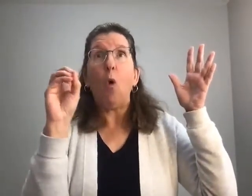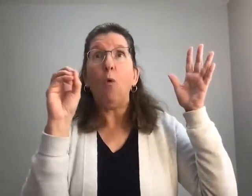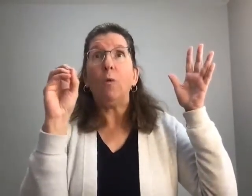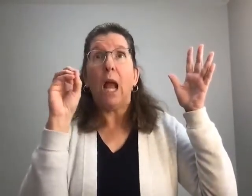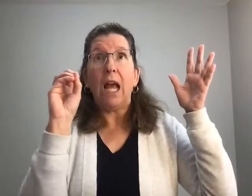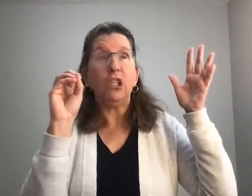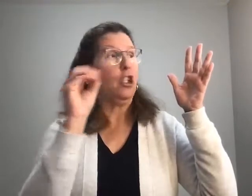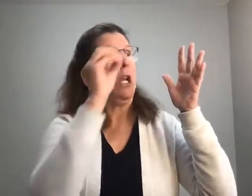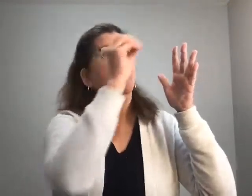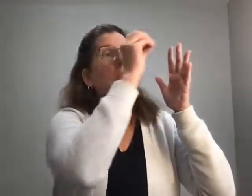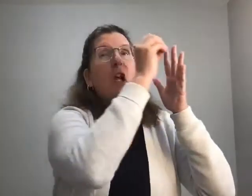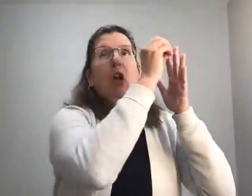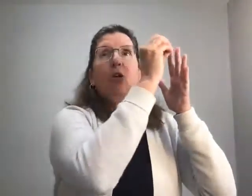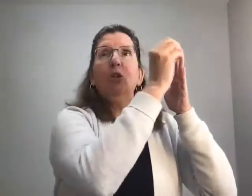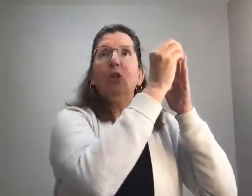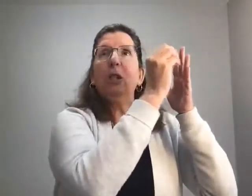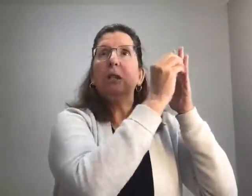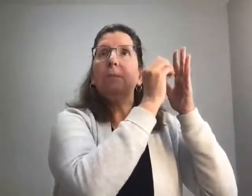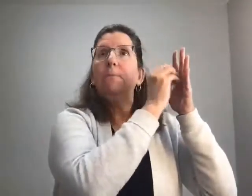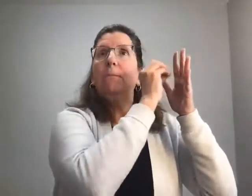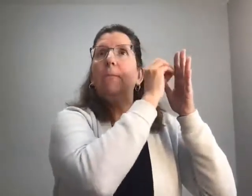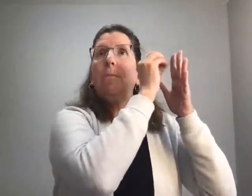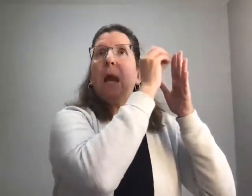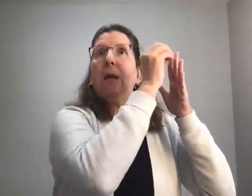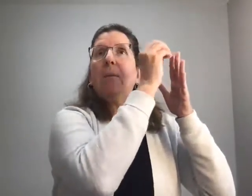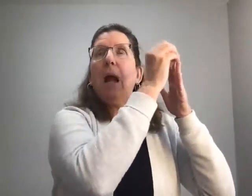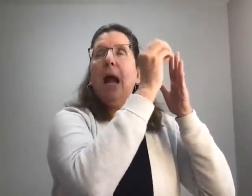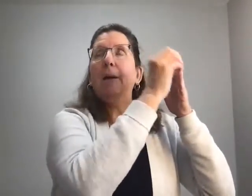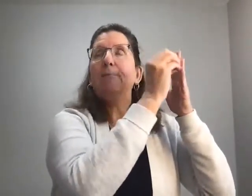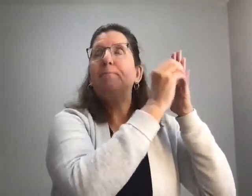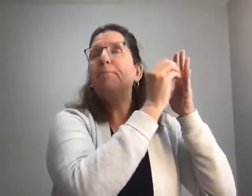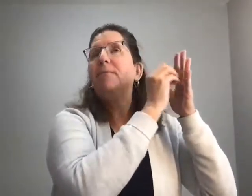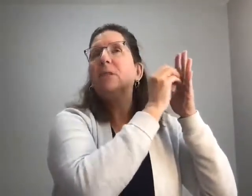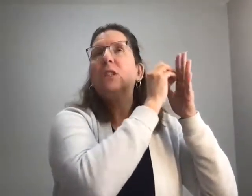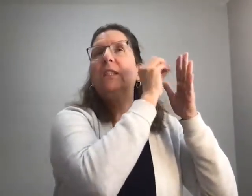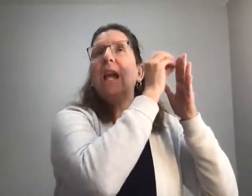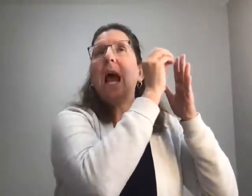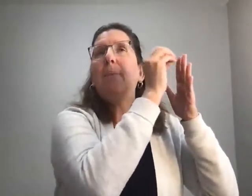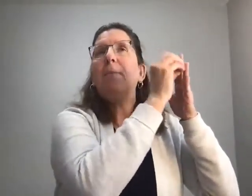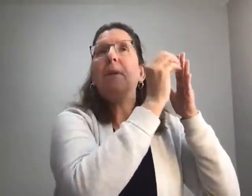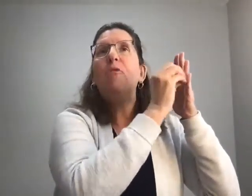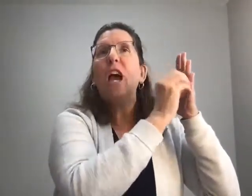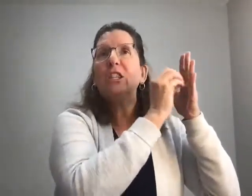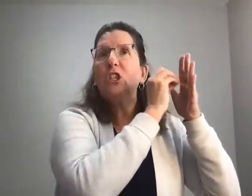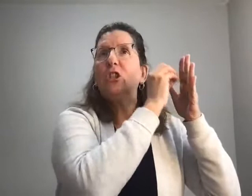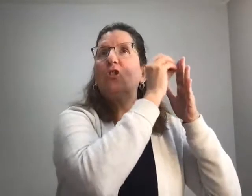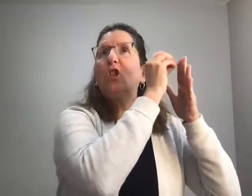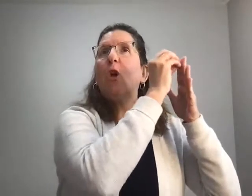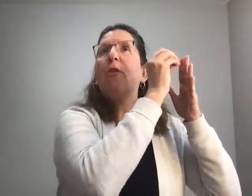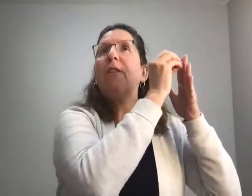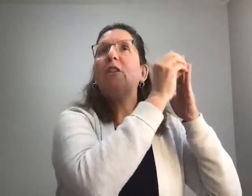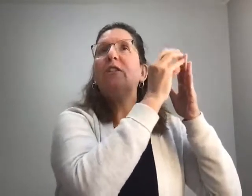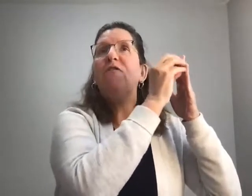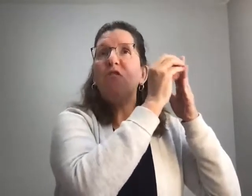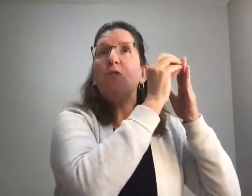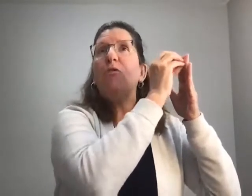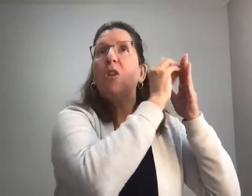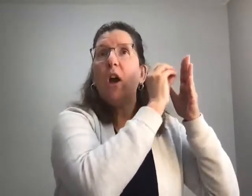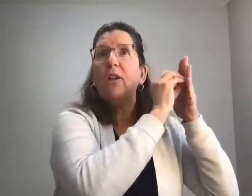old hand shape, you just make just tap the branches to show that there's fruit on